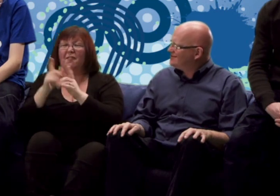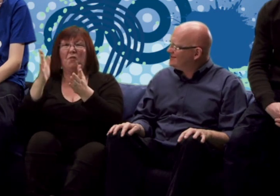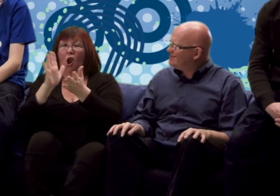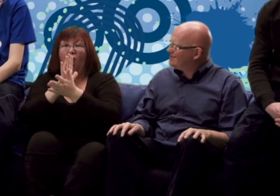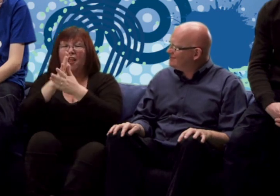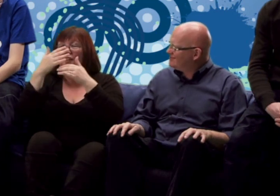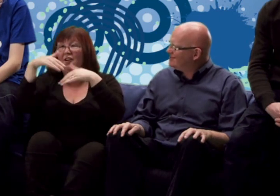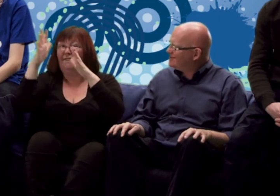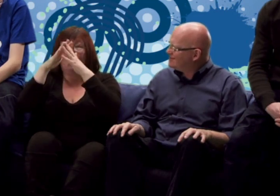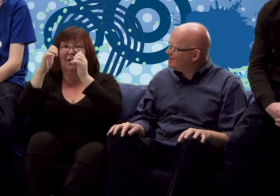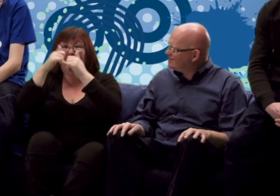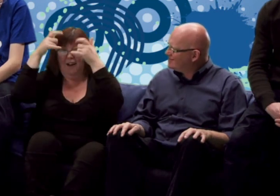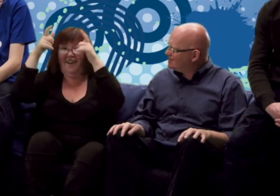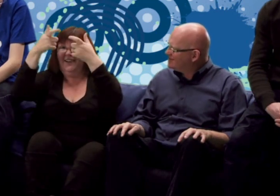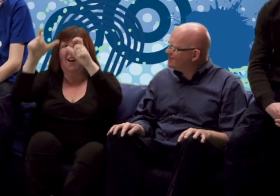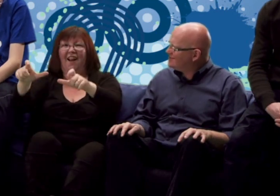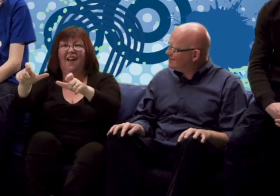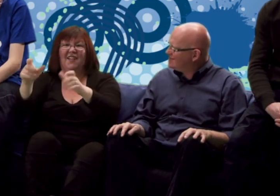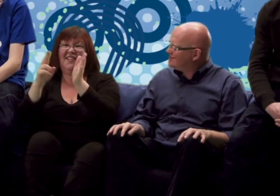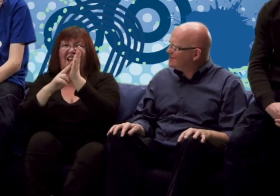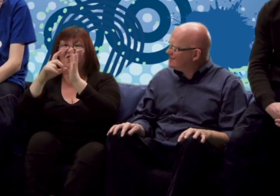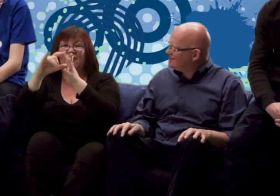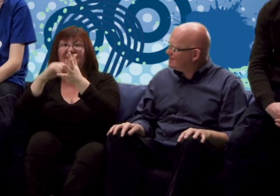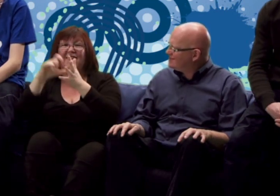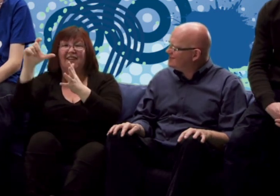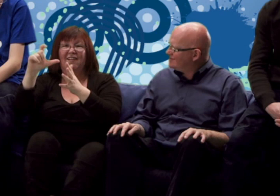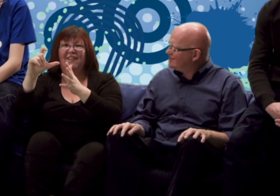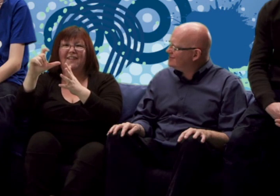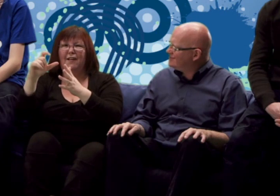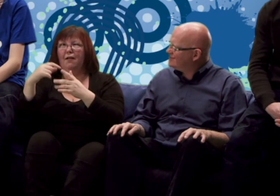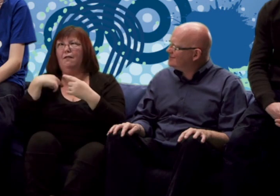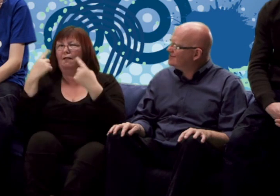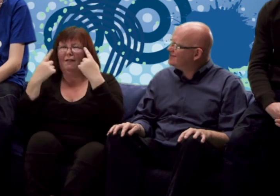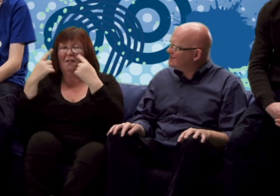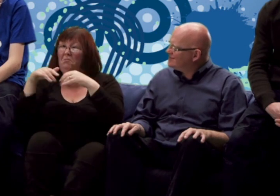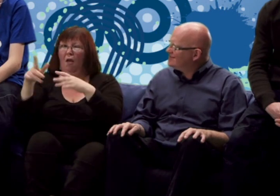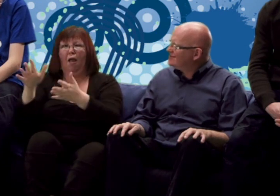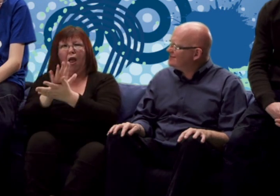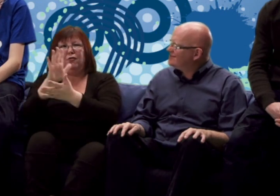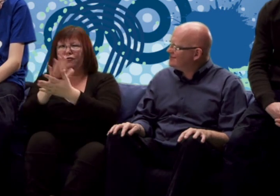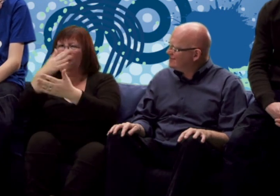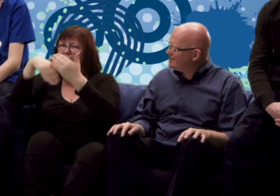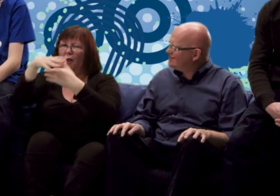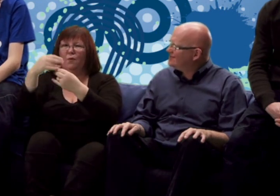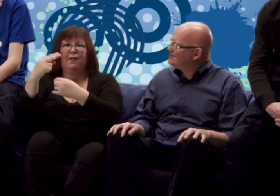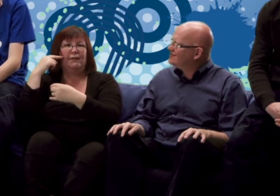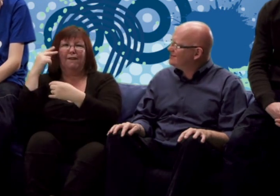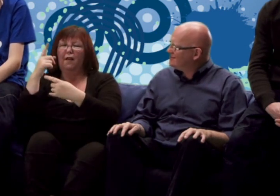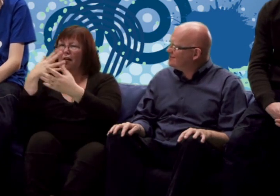public transport, you know. If they can go away for the NDCS weekends and different things. I used to worry about them, but I